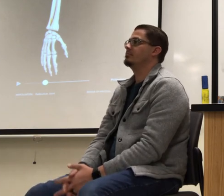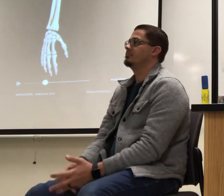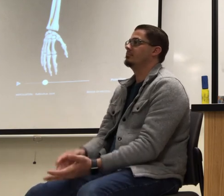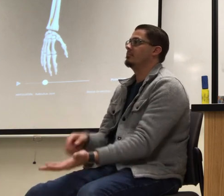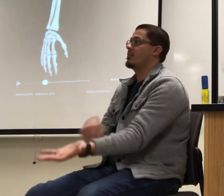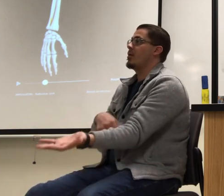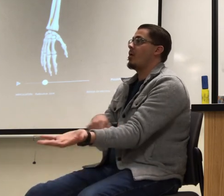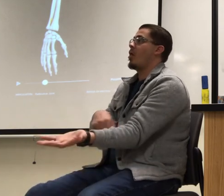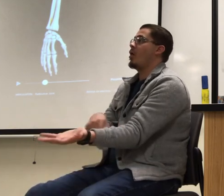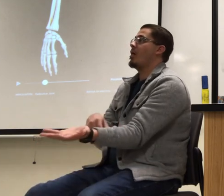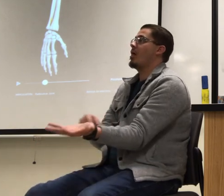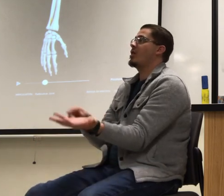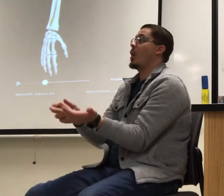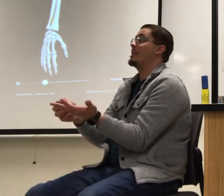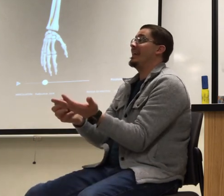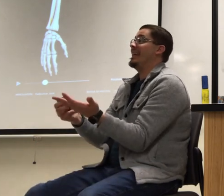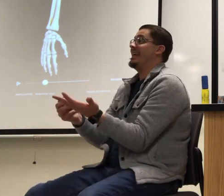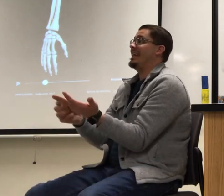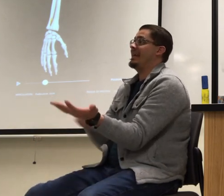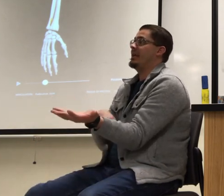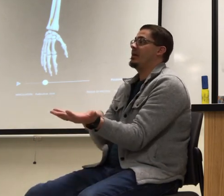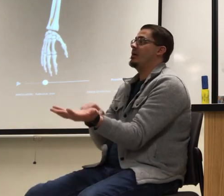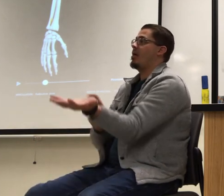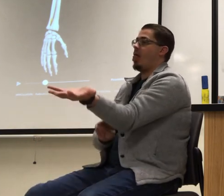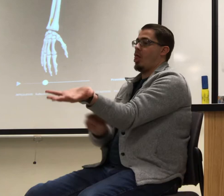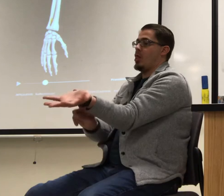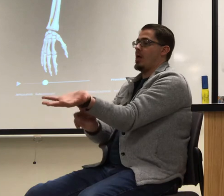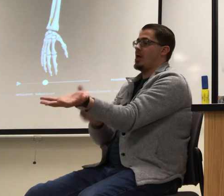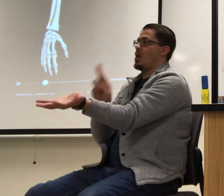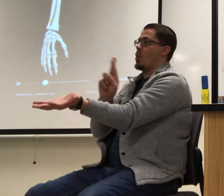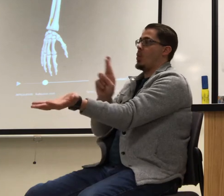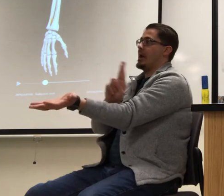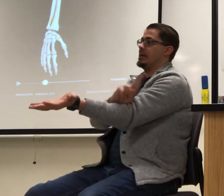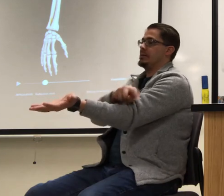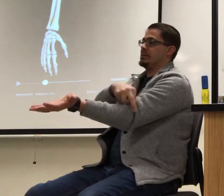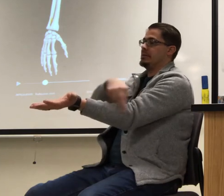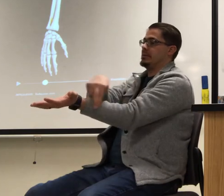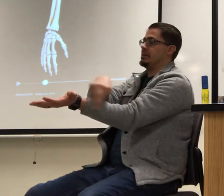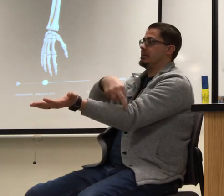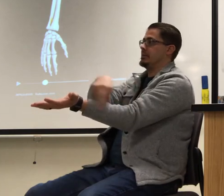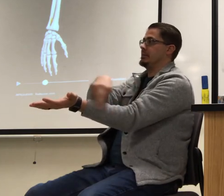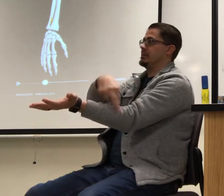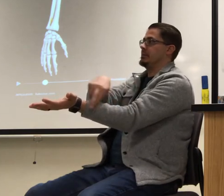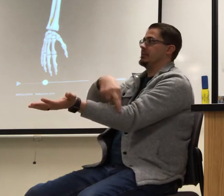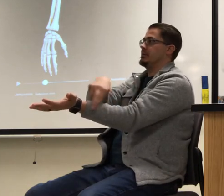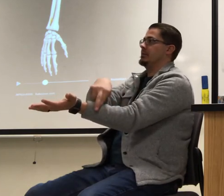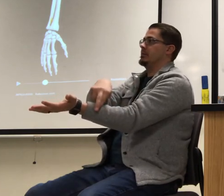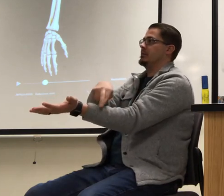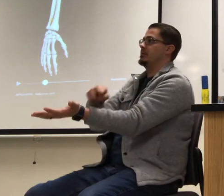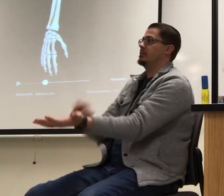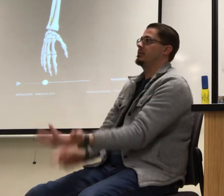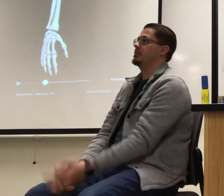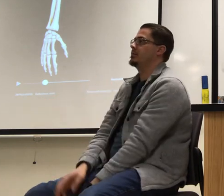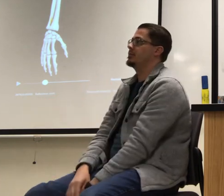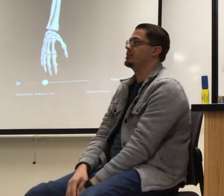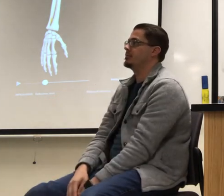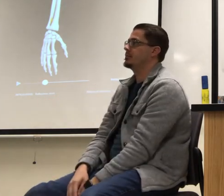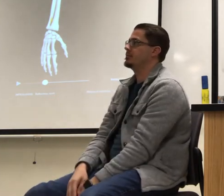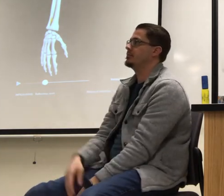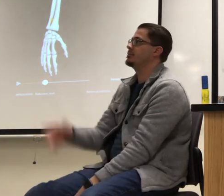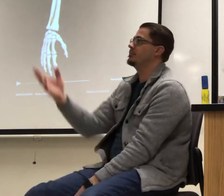Once you're done with those, why don't we go ahead and take our break, and when we come back from break, just go right into lab, just study time, your favorite,